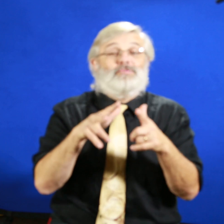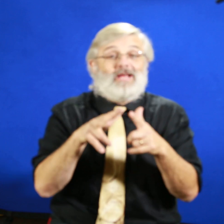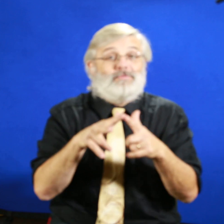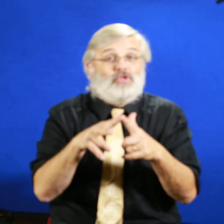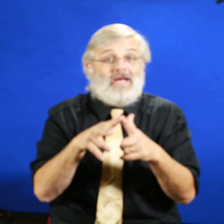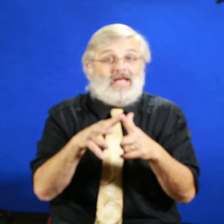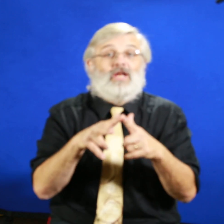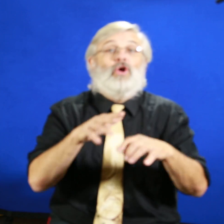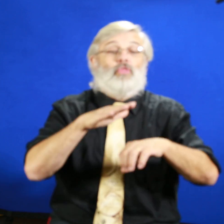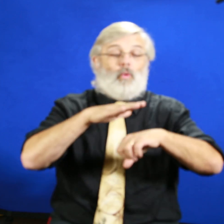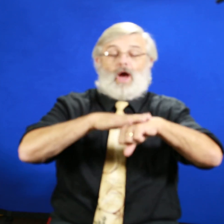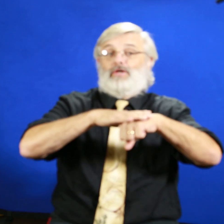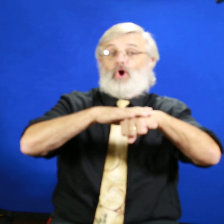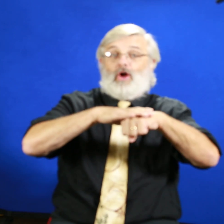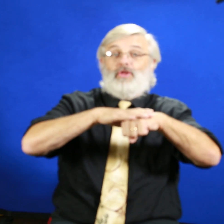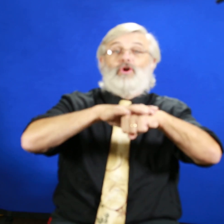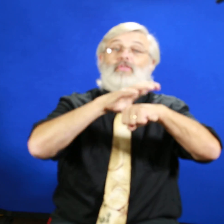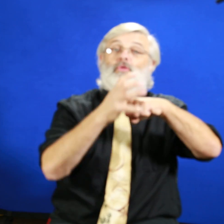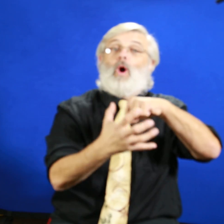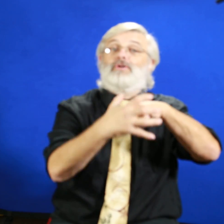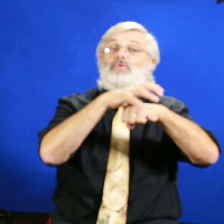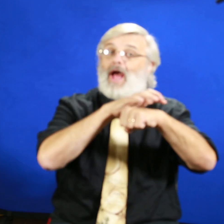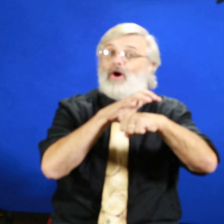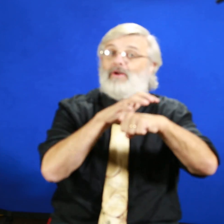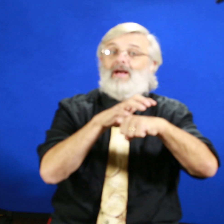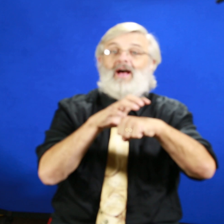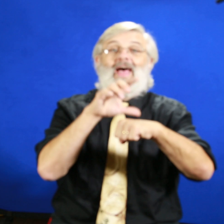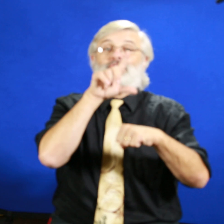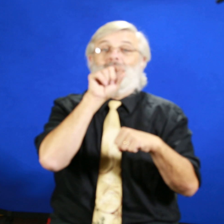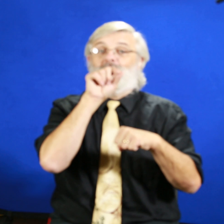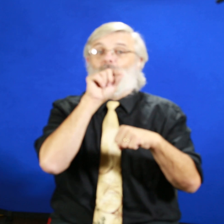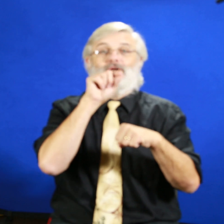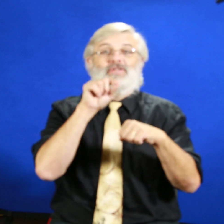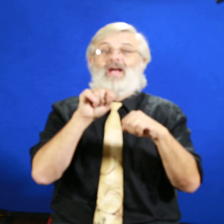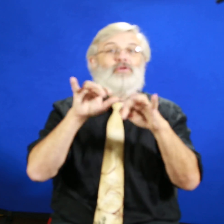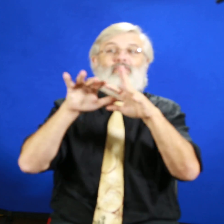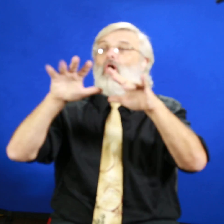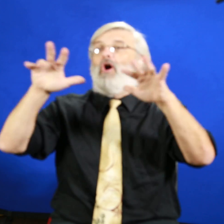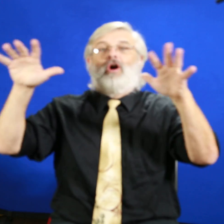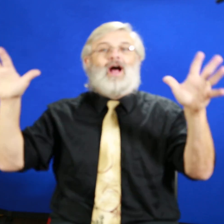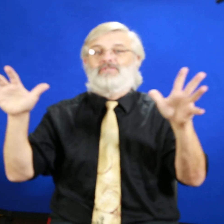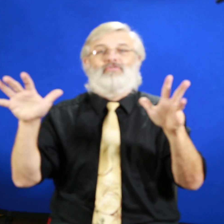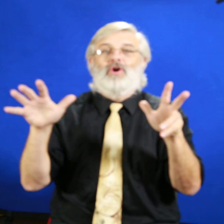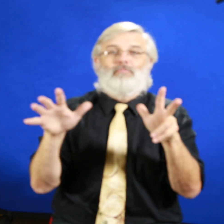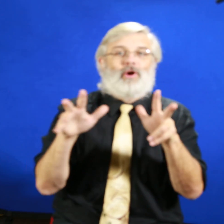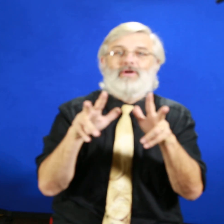space between the waters on the earth and the waters around, and that's with the birds. And you have all kinds of birds,